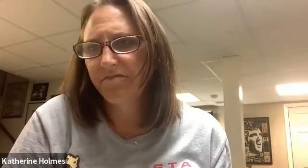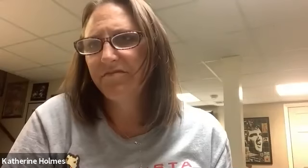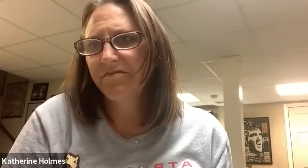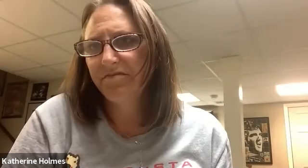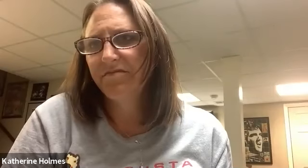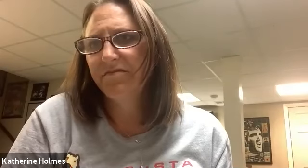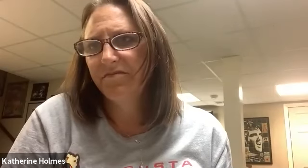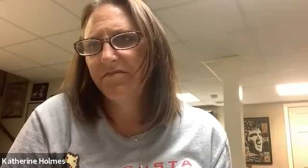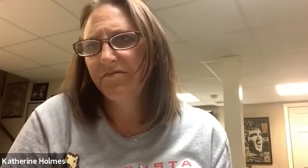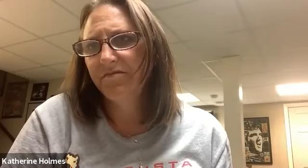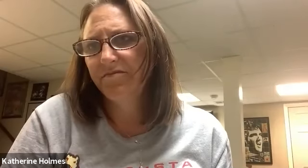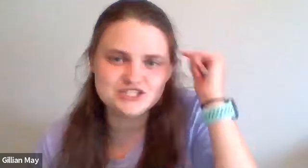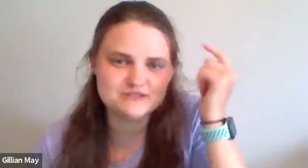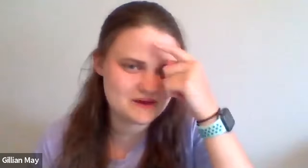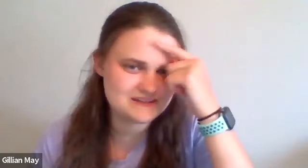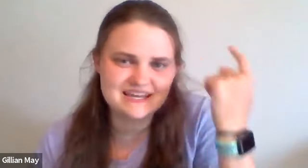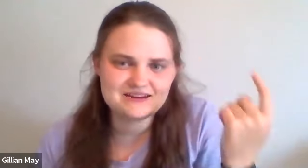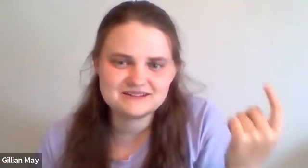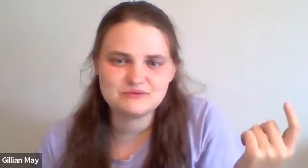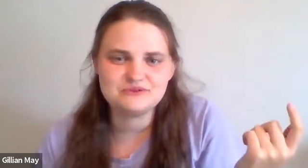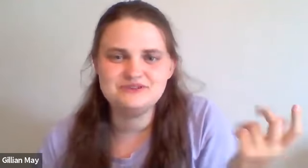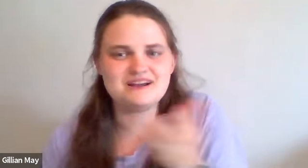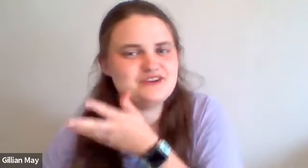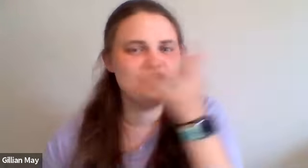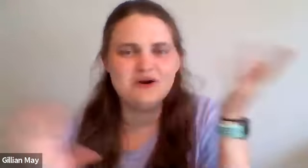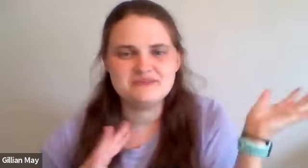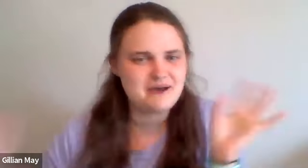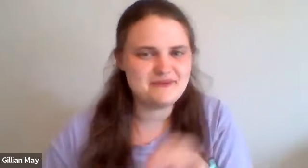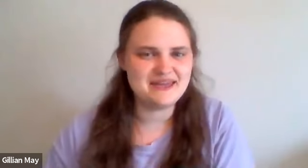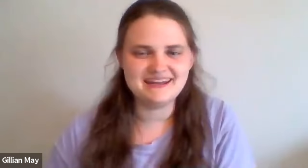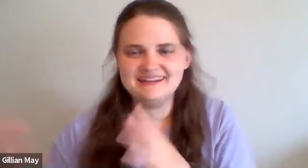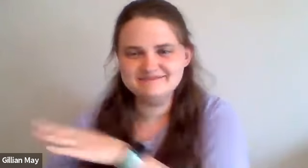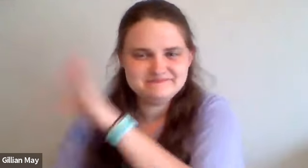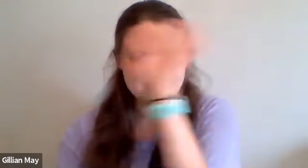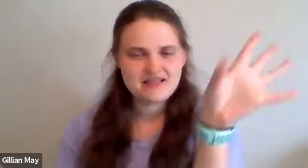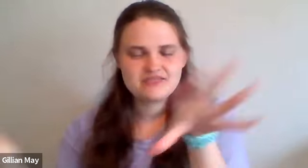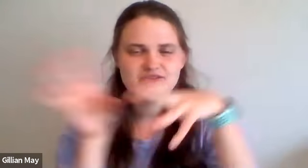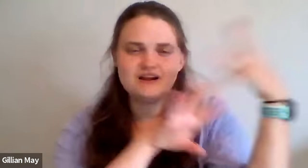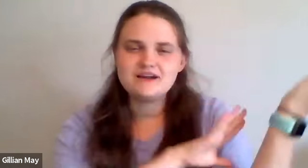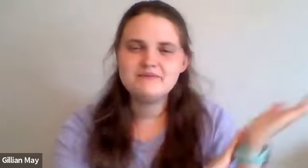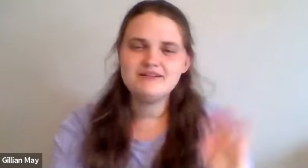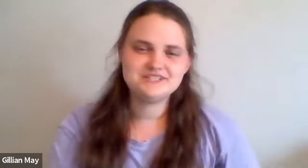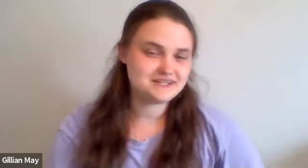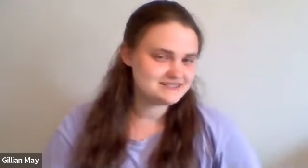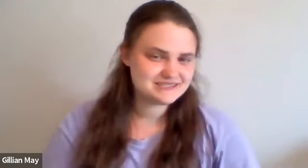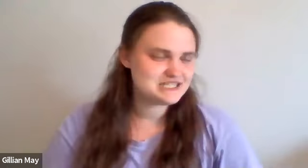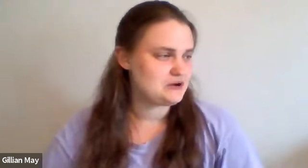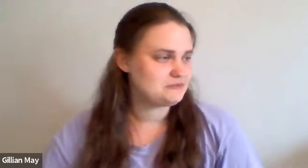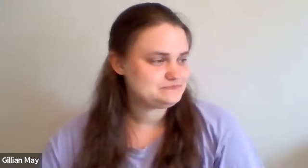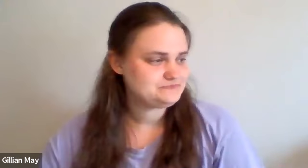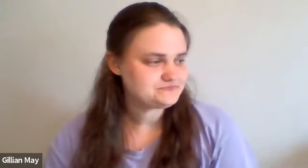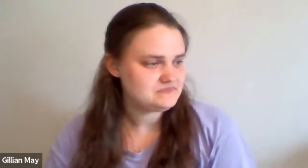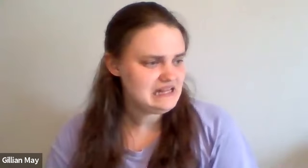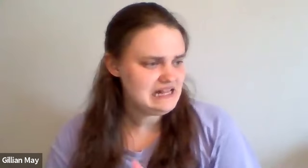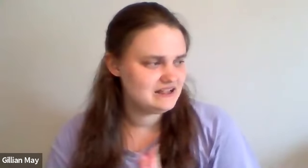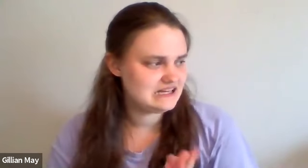it, but y'all don't know summer, and I just was about to say it. And I was like, well, you guys are going to know what that meant, and throws it off. I apologize. So, all right,